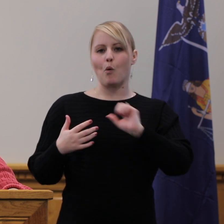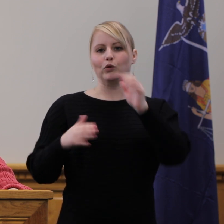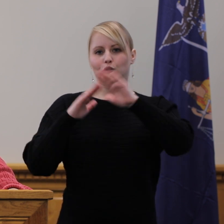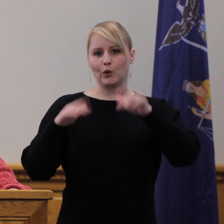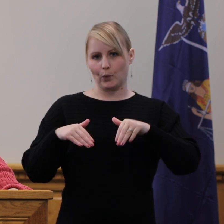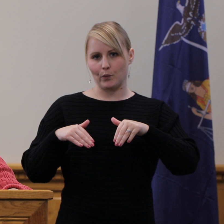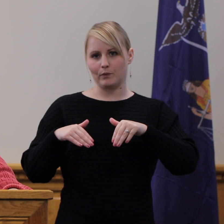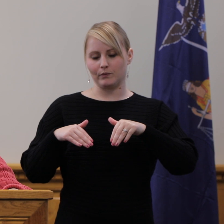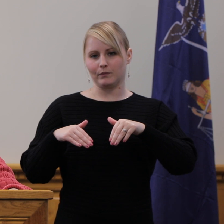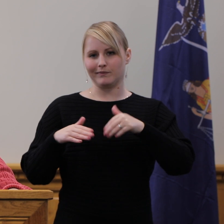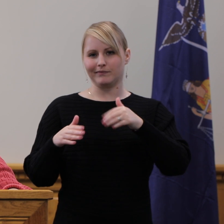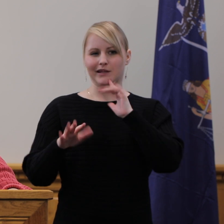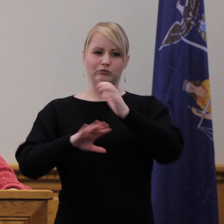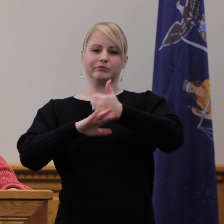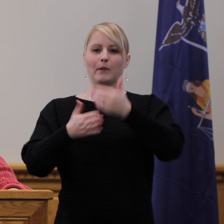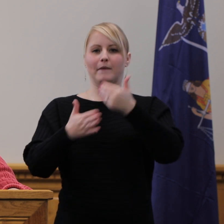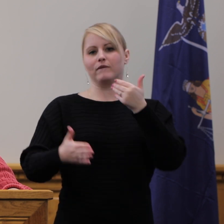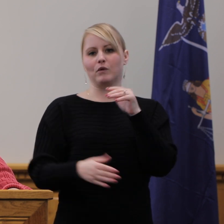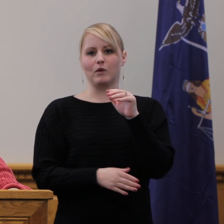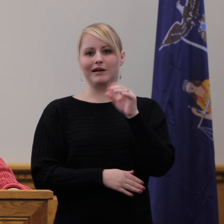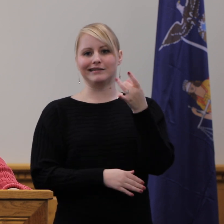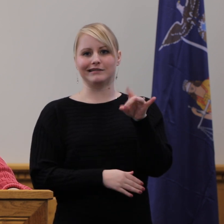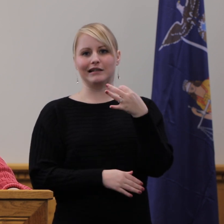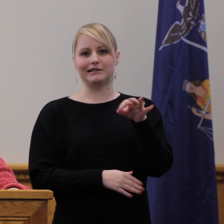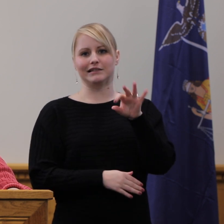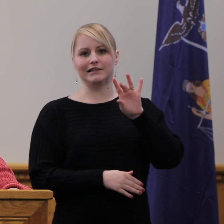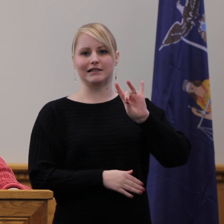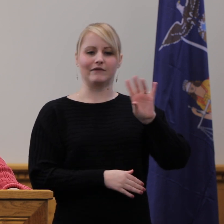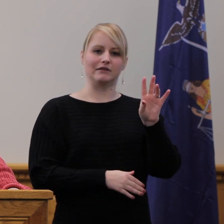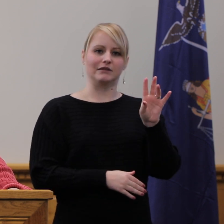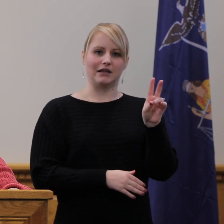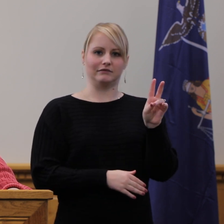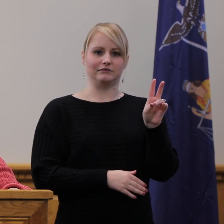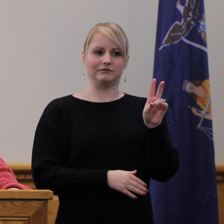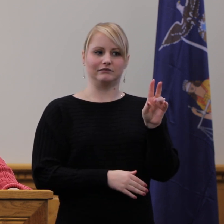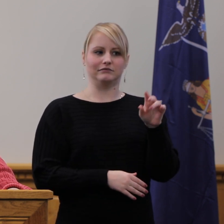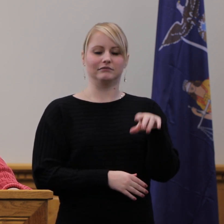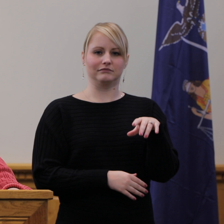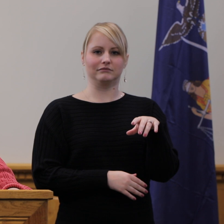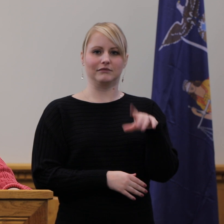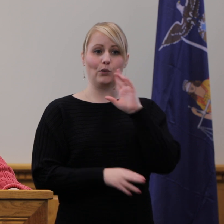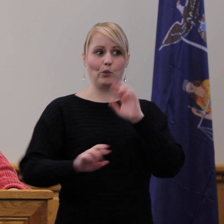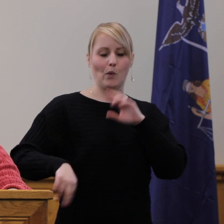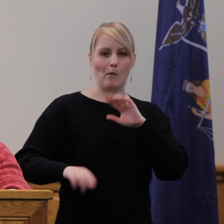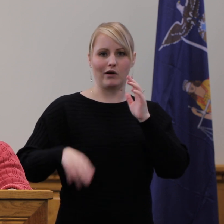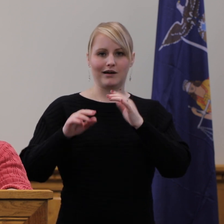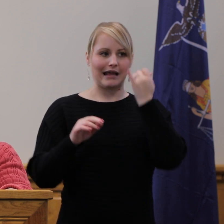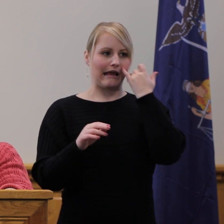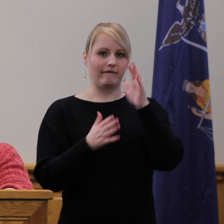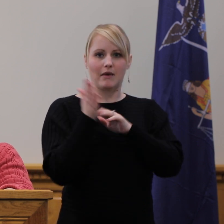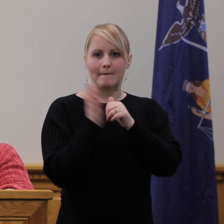before 1978. Keep yourself informed about products that are recalled for high levels of lead in them. For